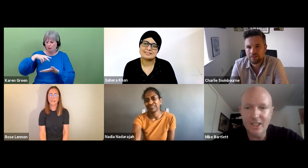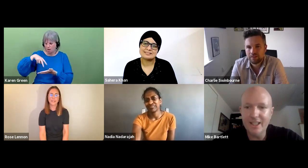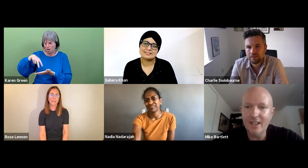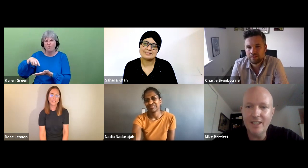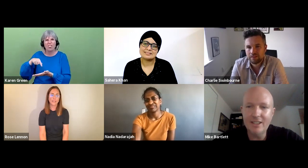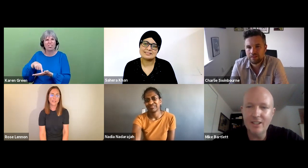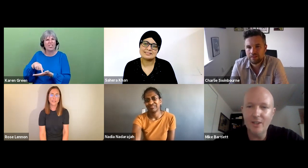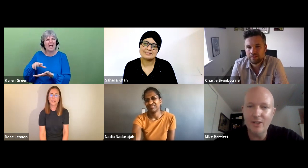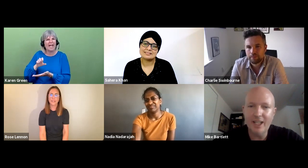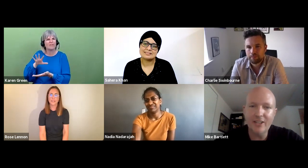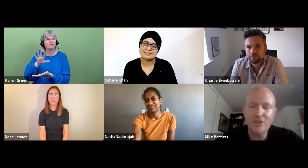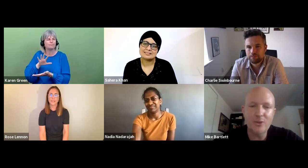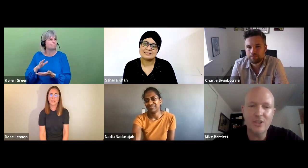energy that you know, and a sort of